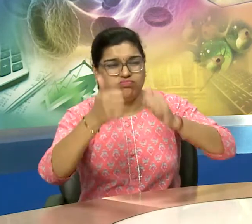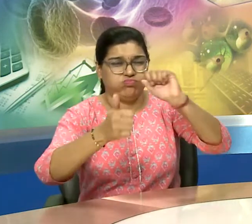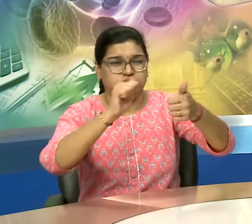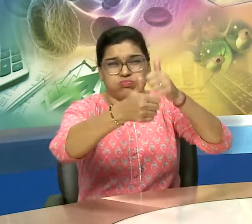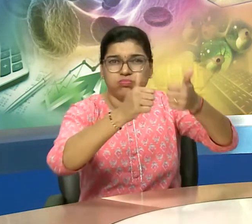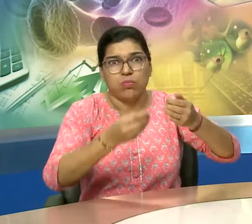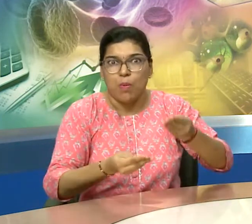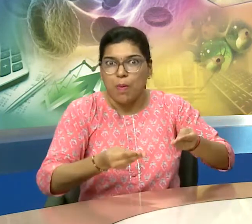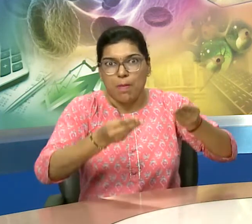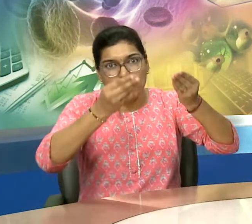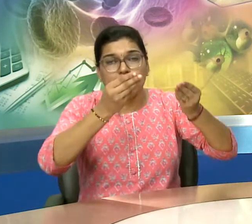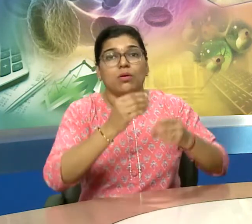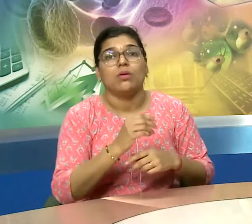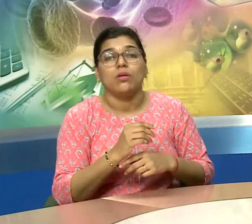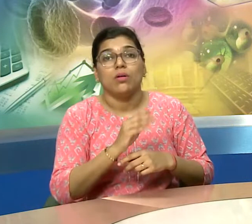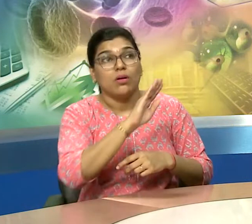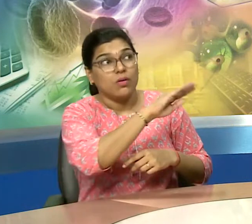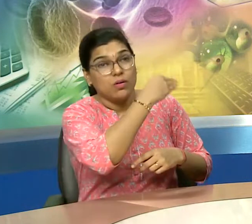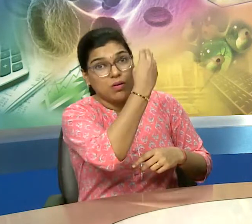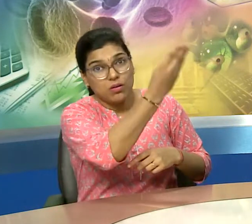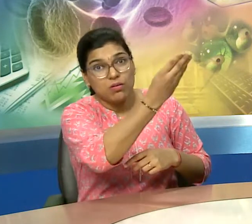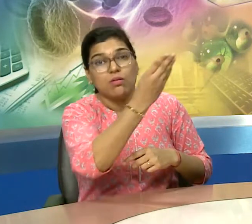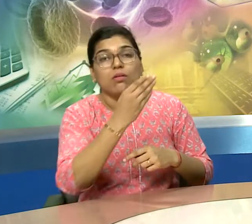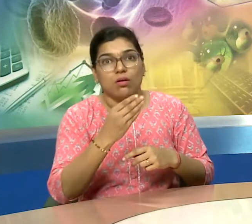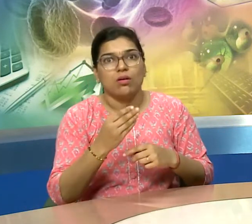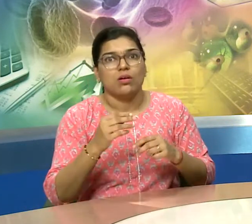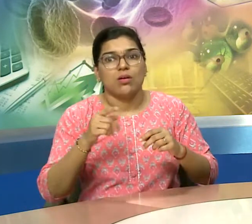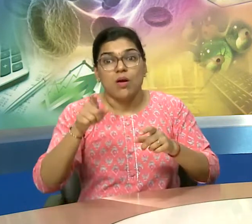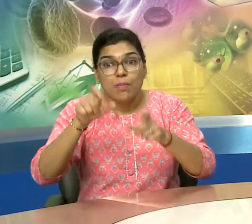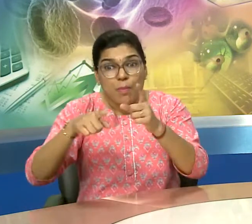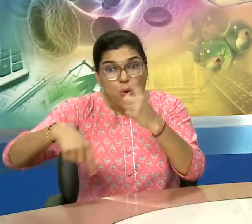causes which causes enormous pressure on the environment,